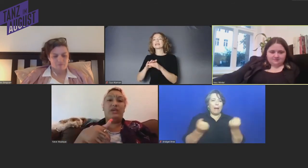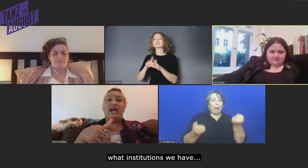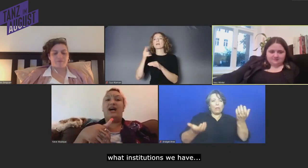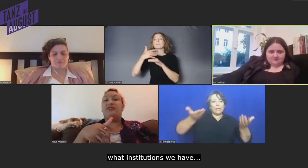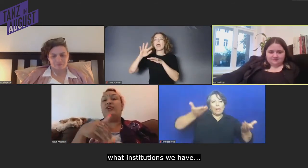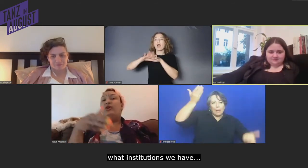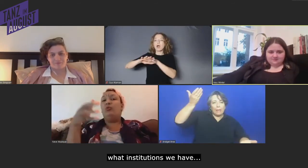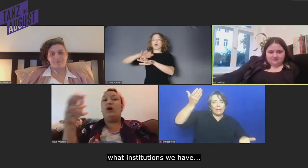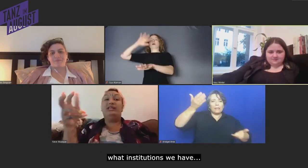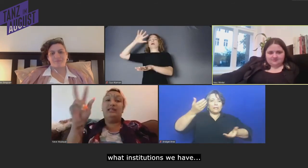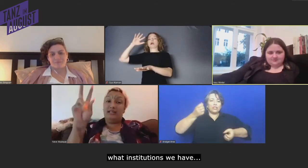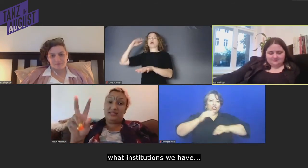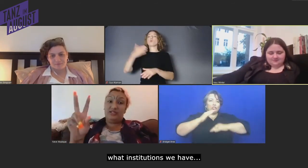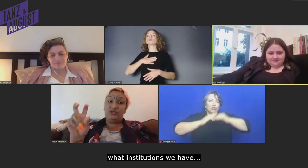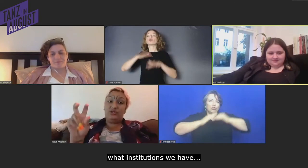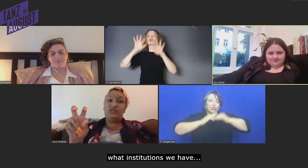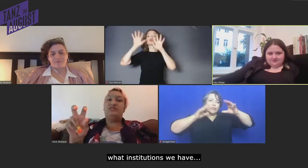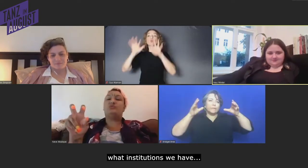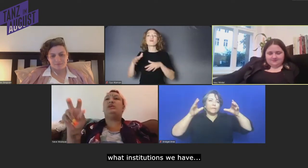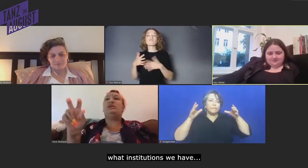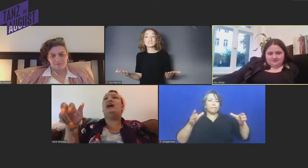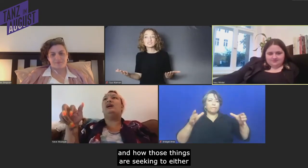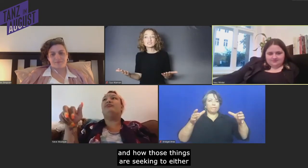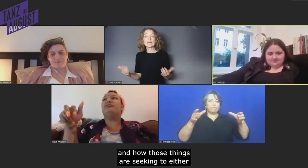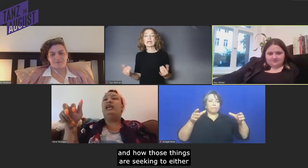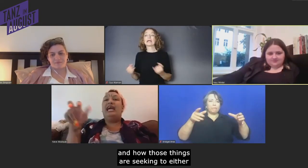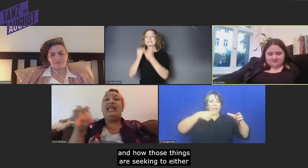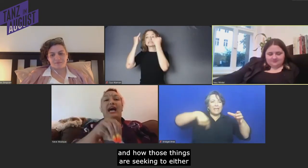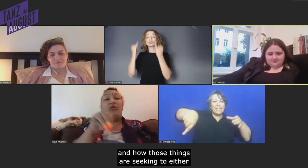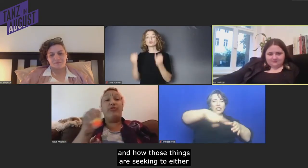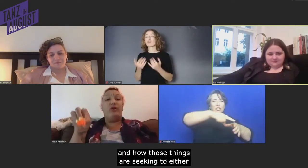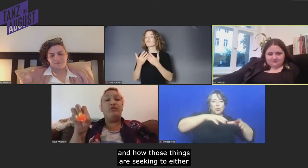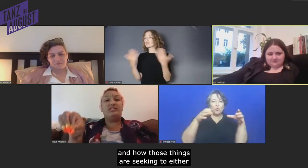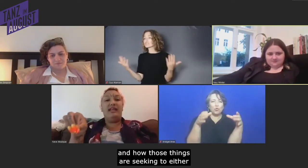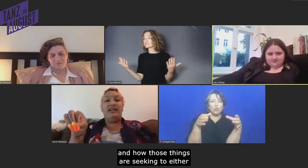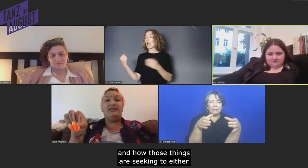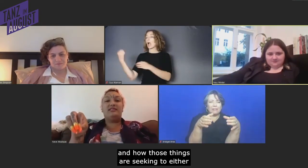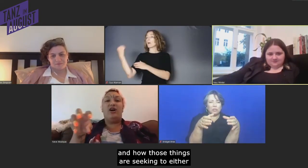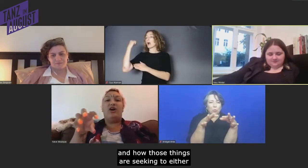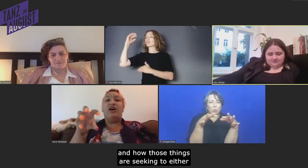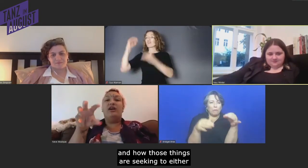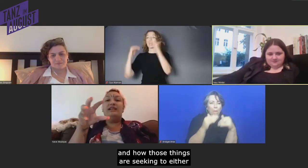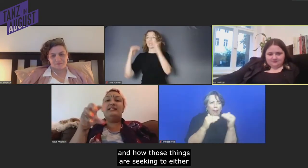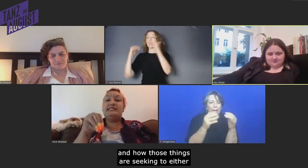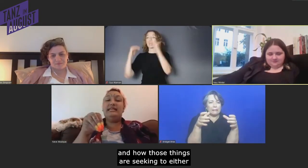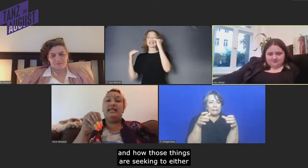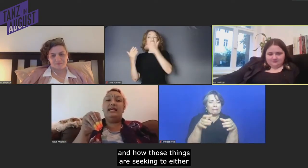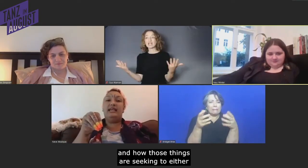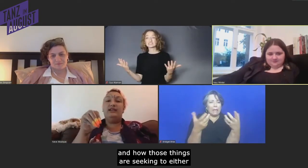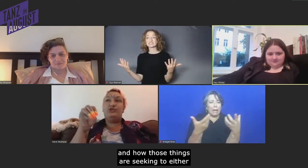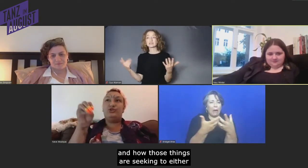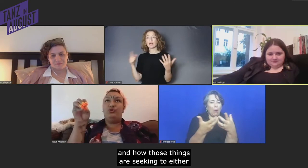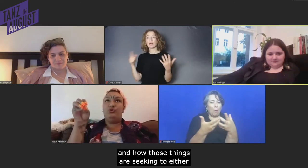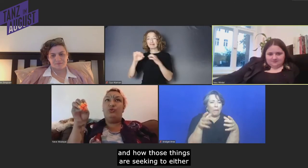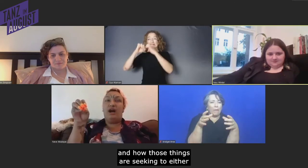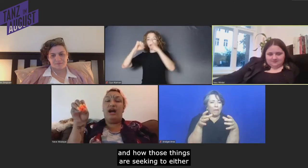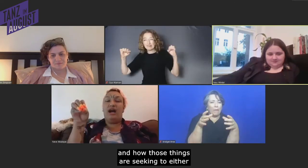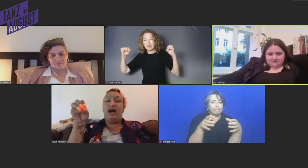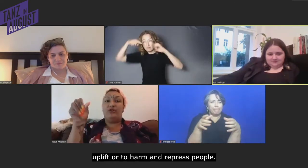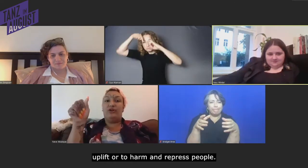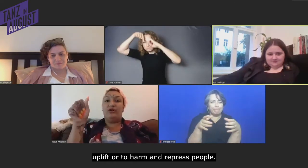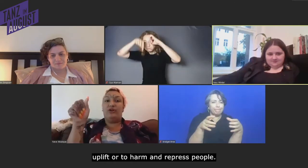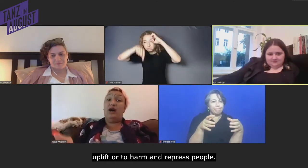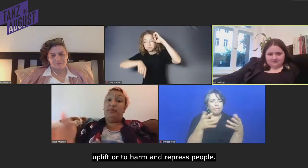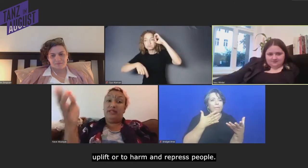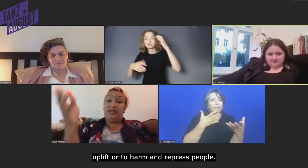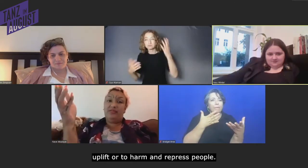we have, what institutions we have, and how those things are seeking to